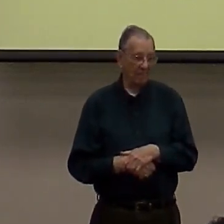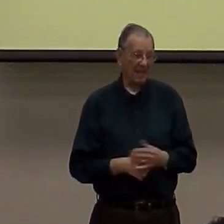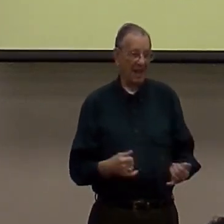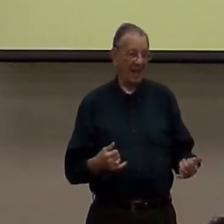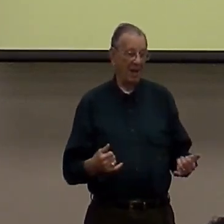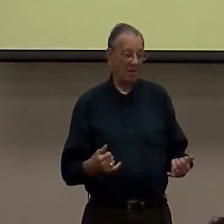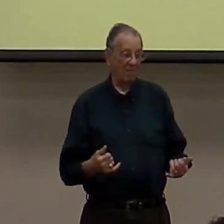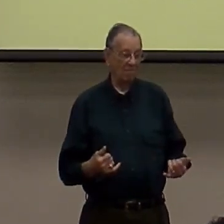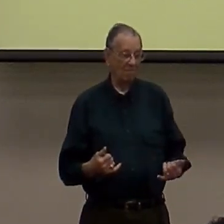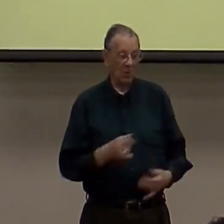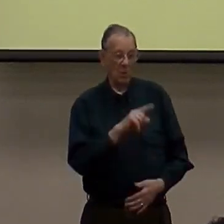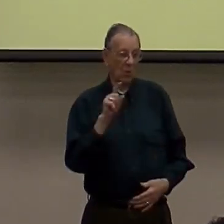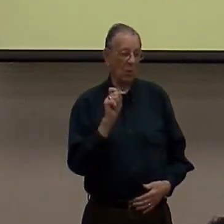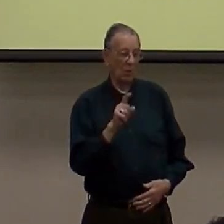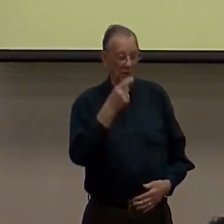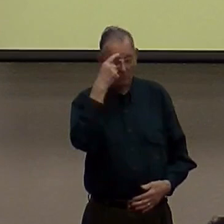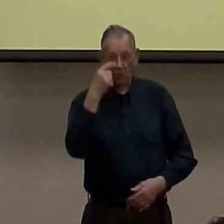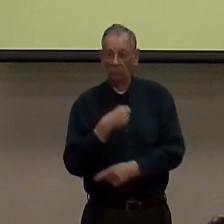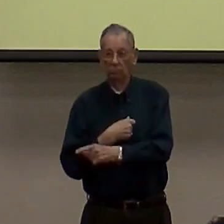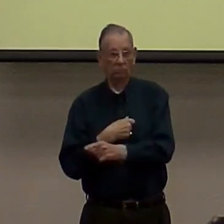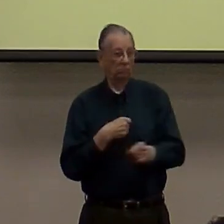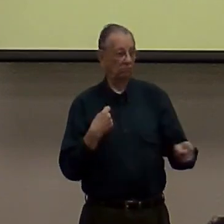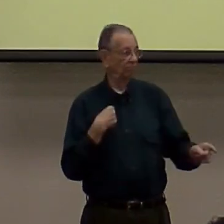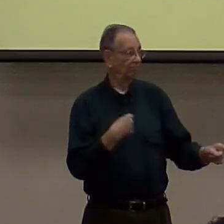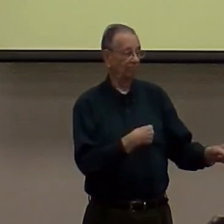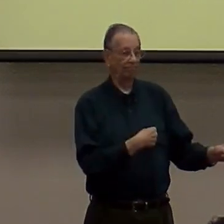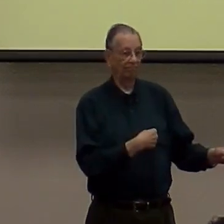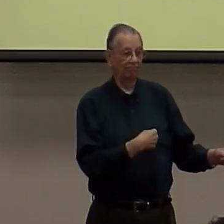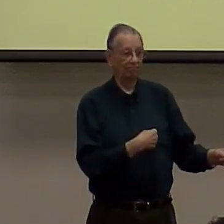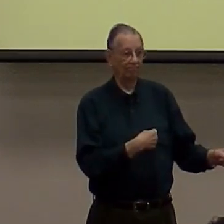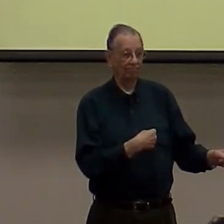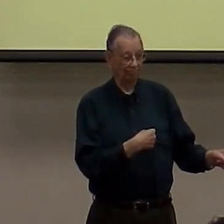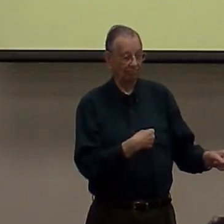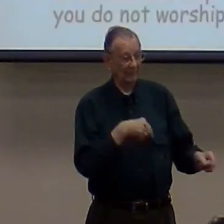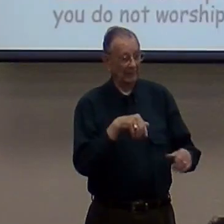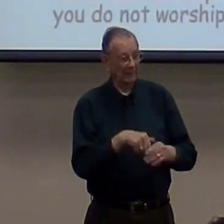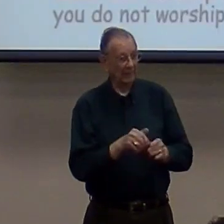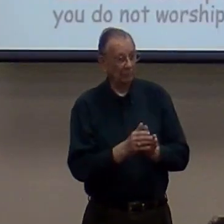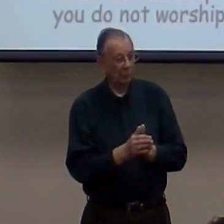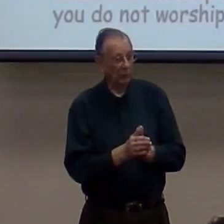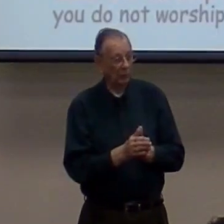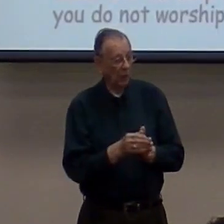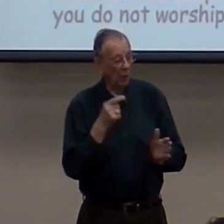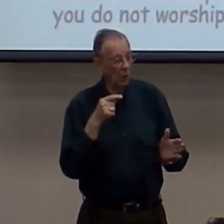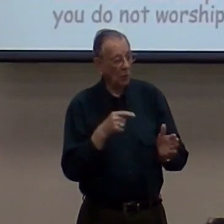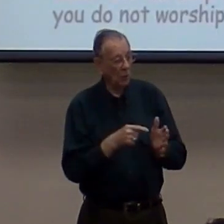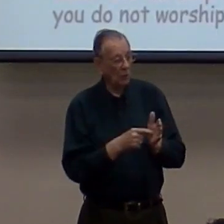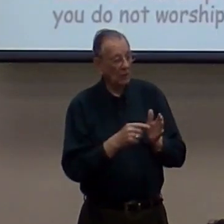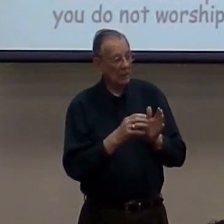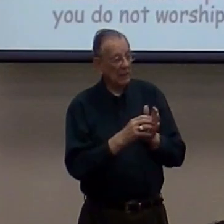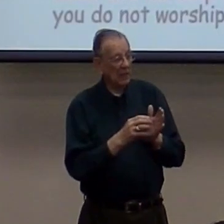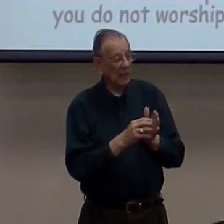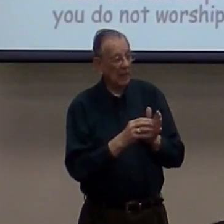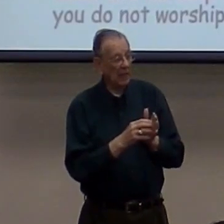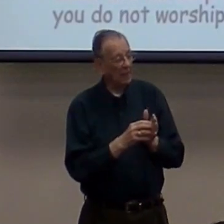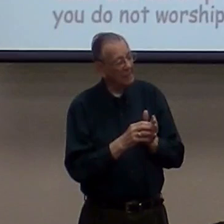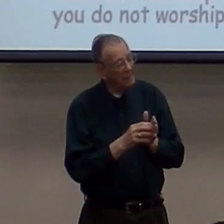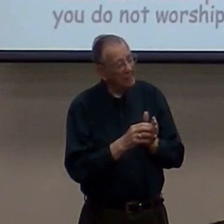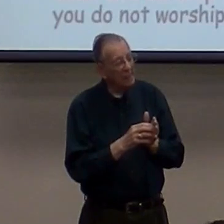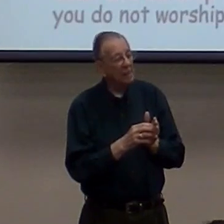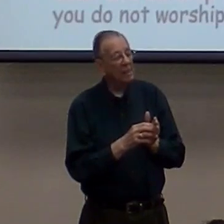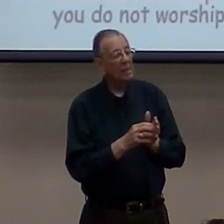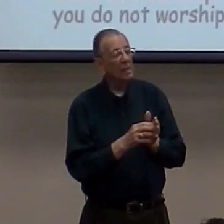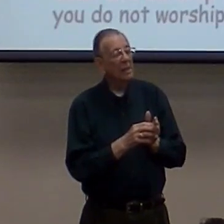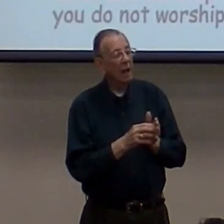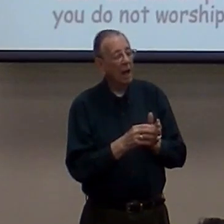He has a question for us that's posed in the book as well. I want you to notice the text here, and I know this is way too many words on the screen, but